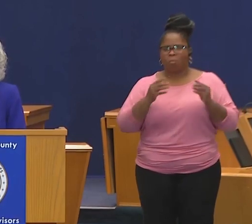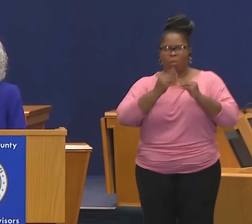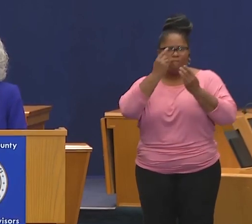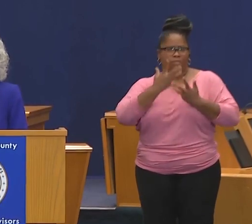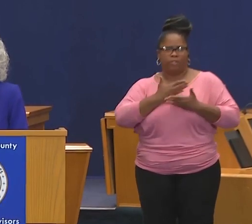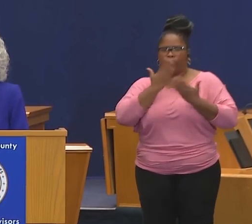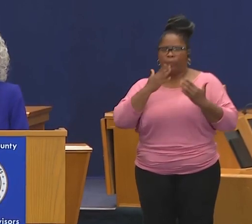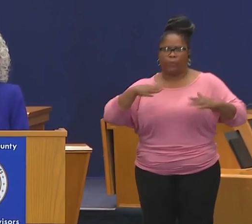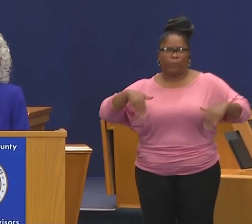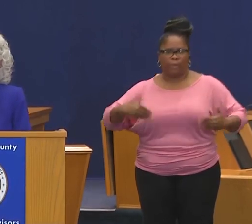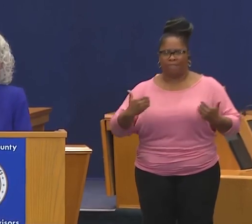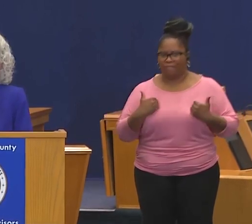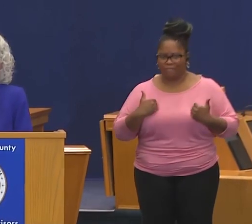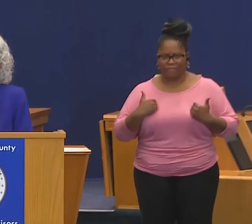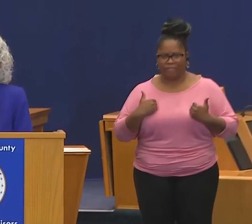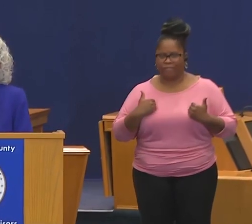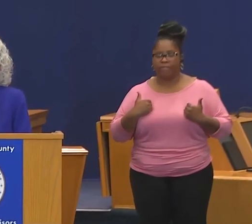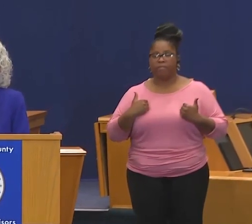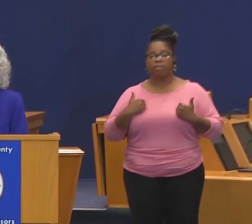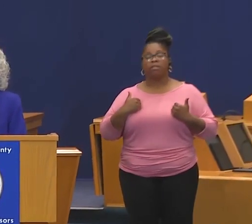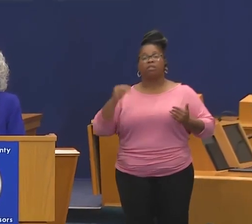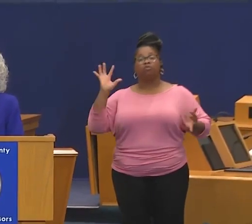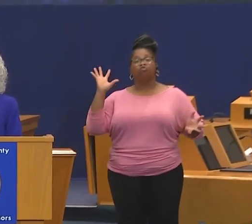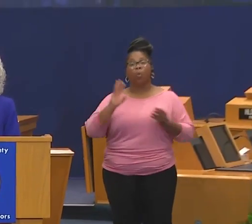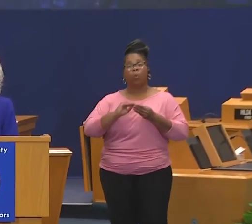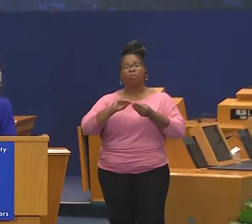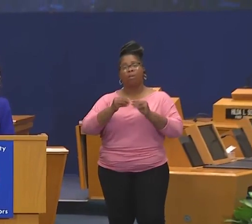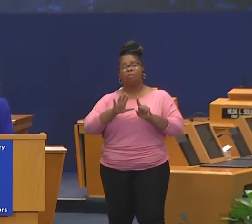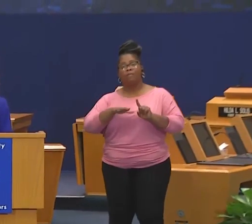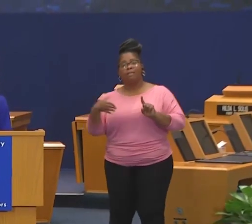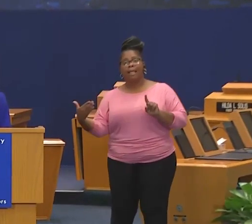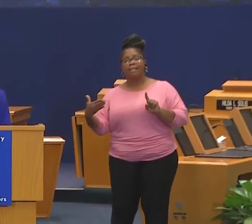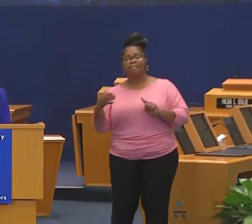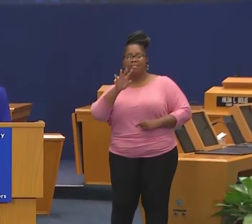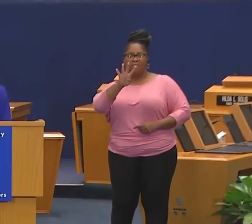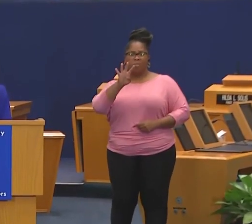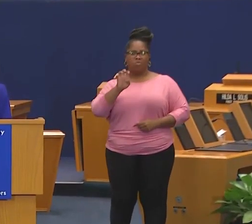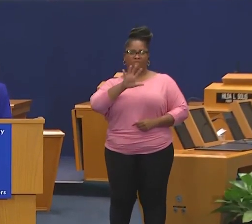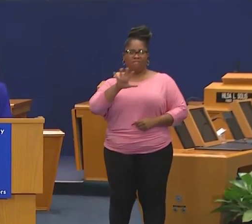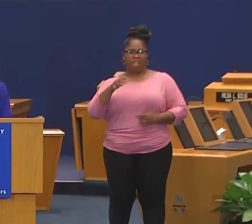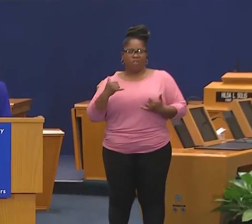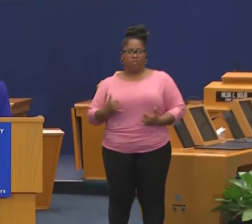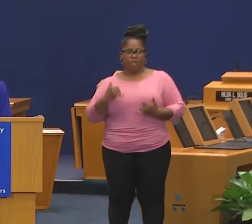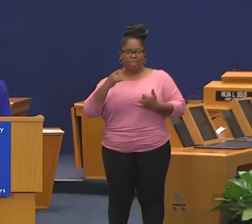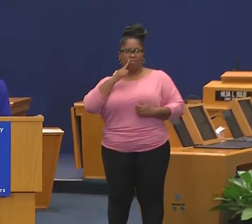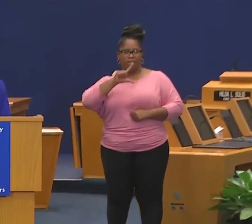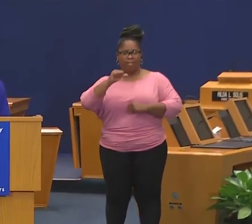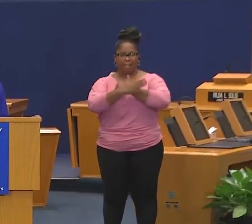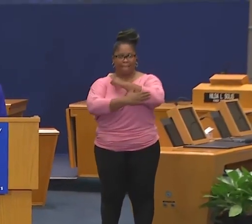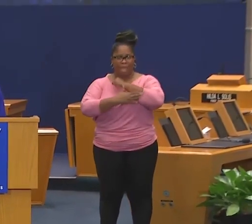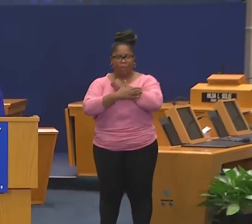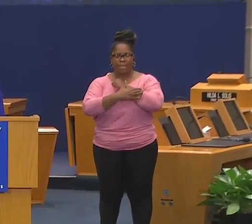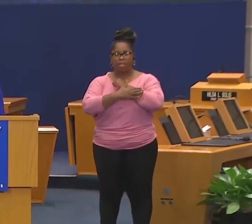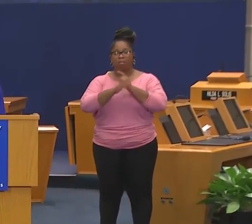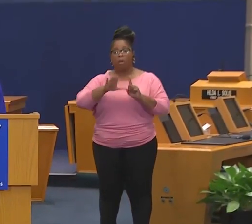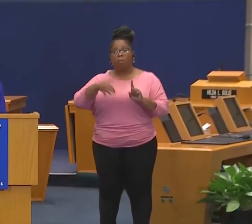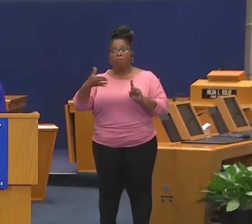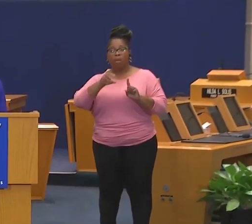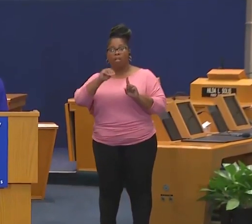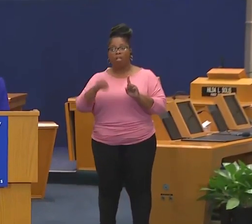Pasadena. This brings the total number of deaths to 455 in LA County, and our mortality